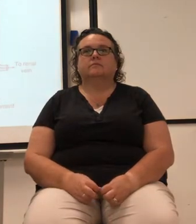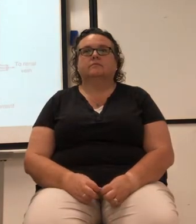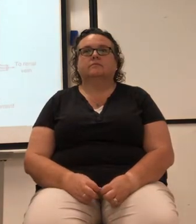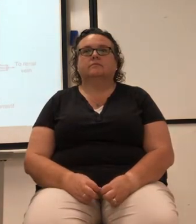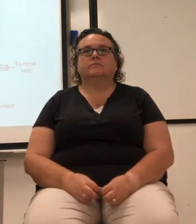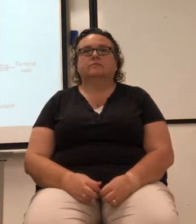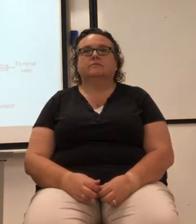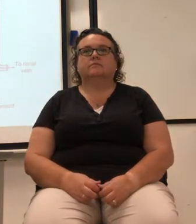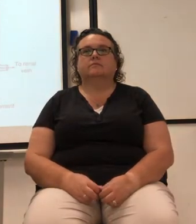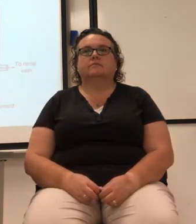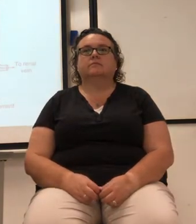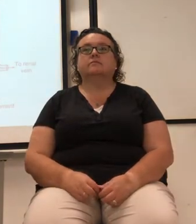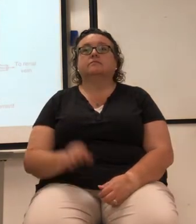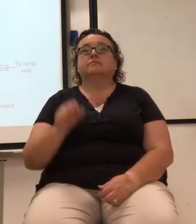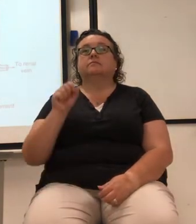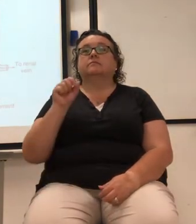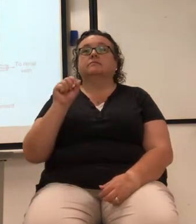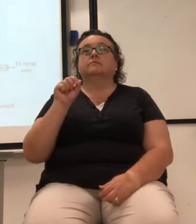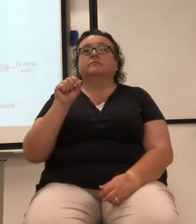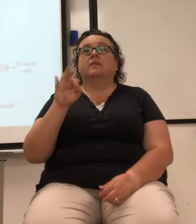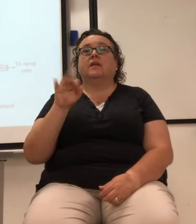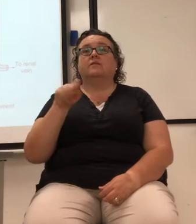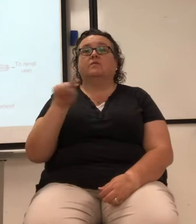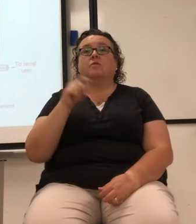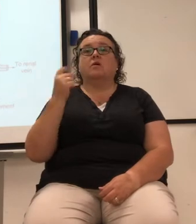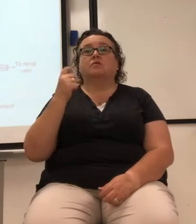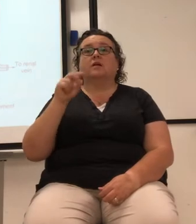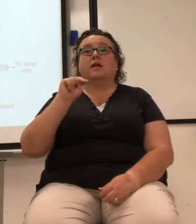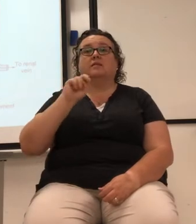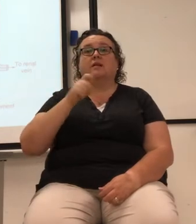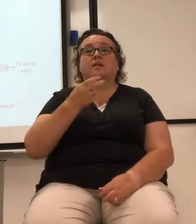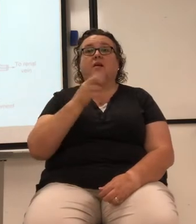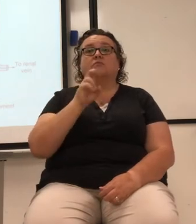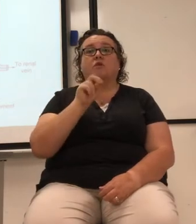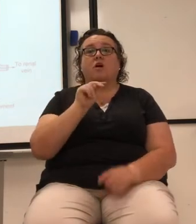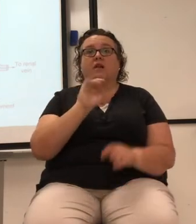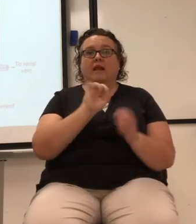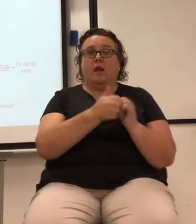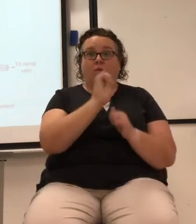Because if you understand the nephron, how it works, you basically understand how the whole kidney